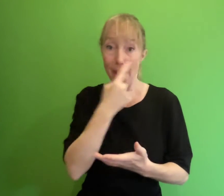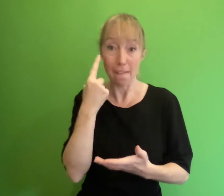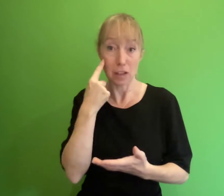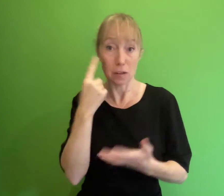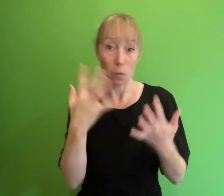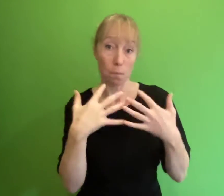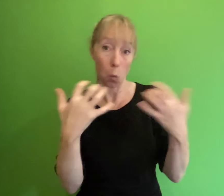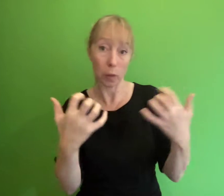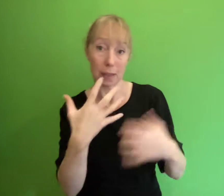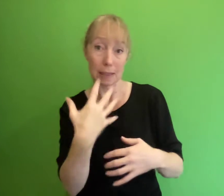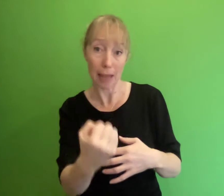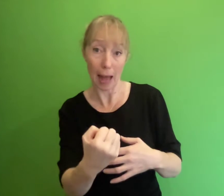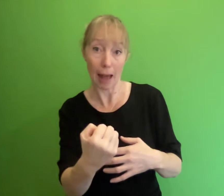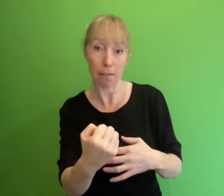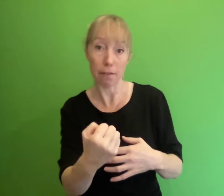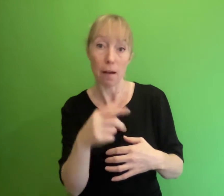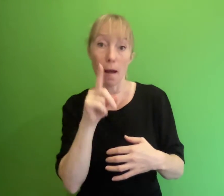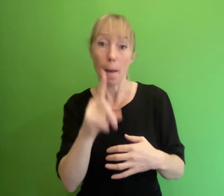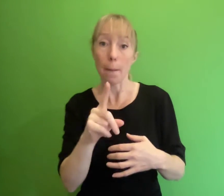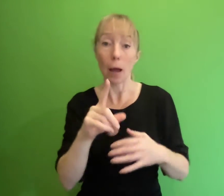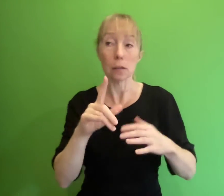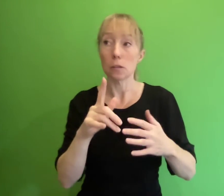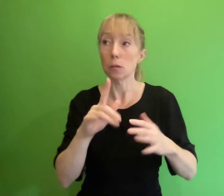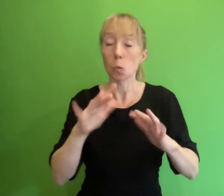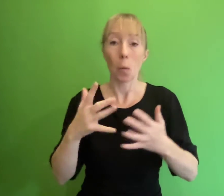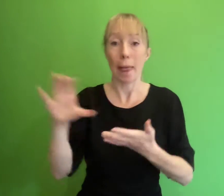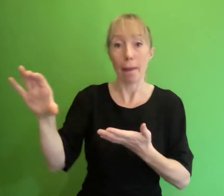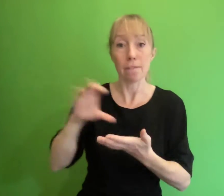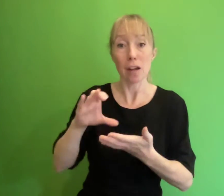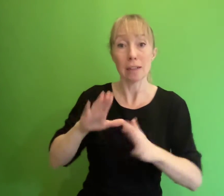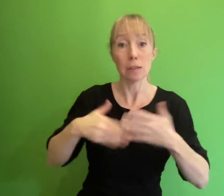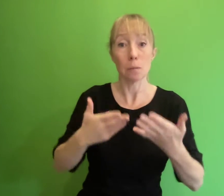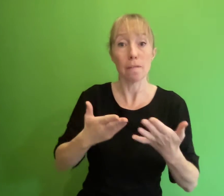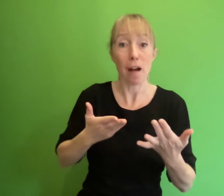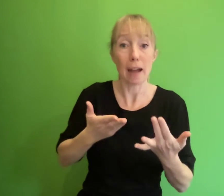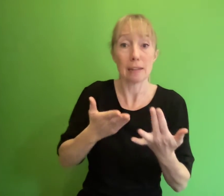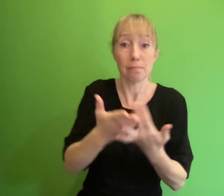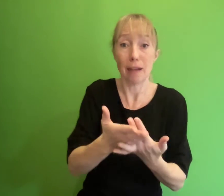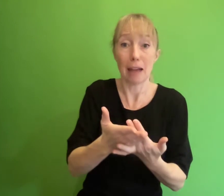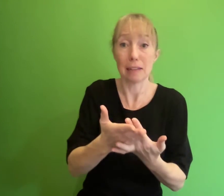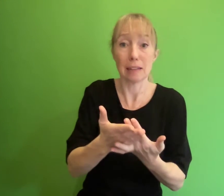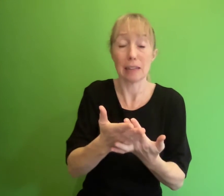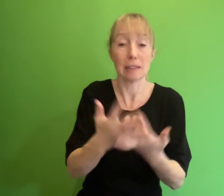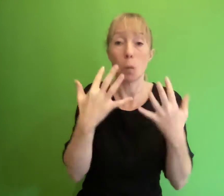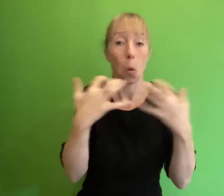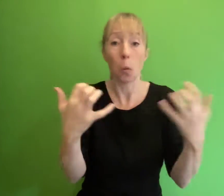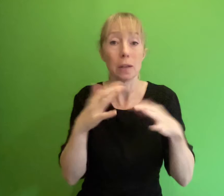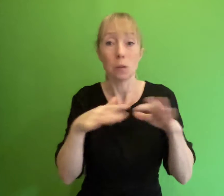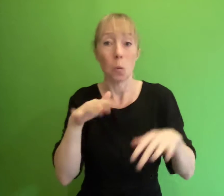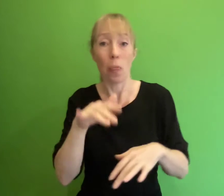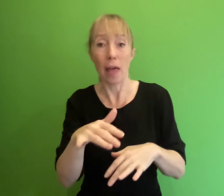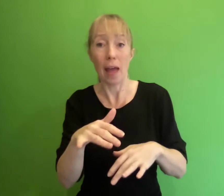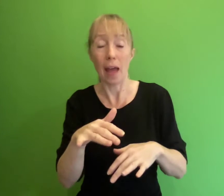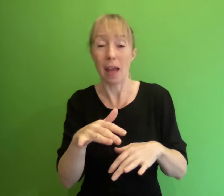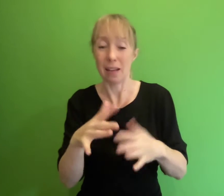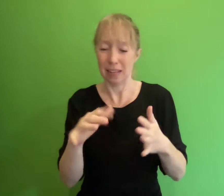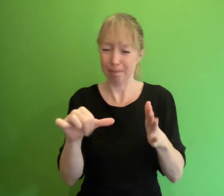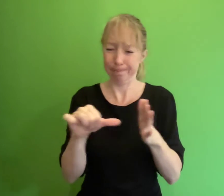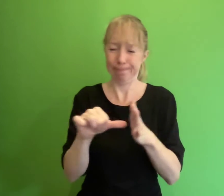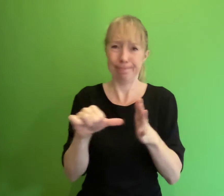uplift in funding to cover these additional access costs, we need to demonstrate an audience exists for them. Yet without spending that